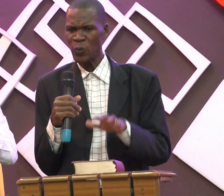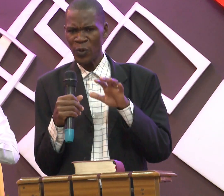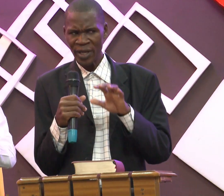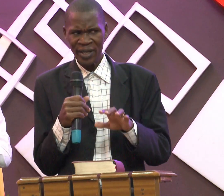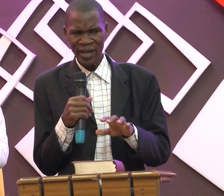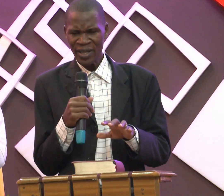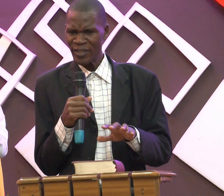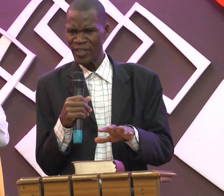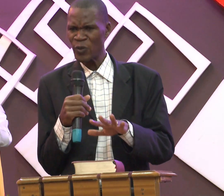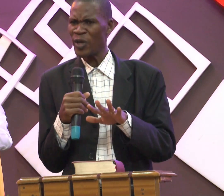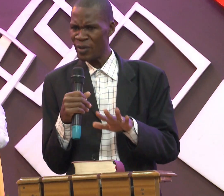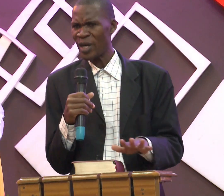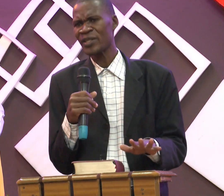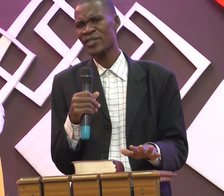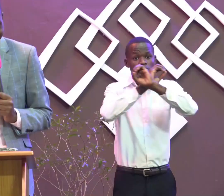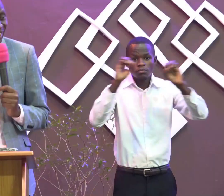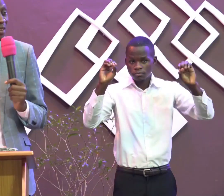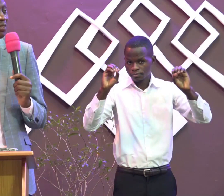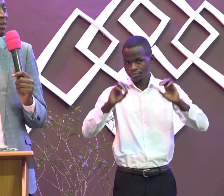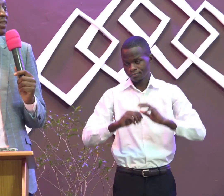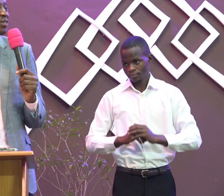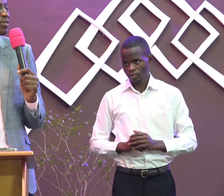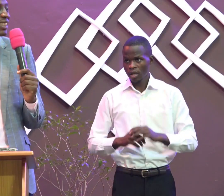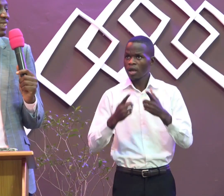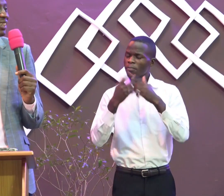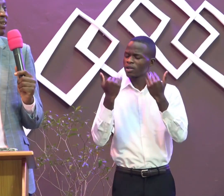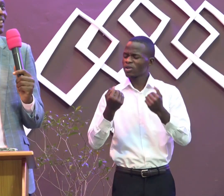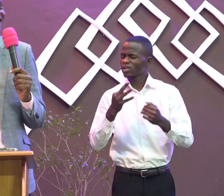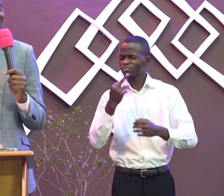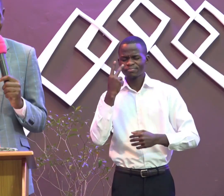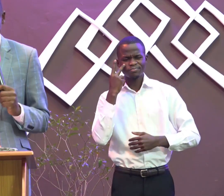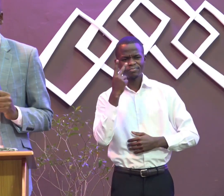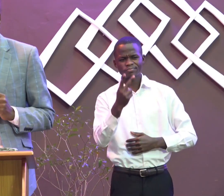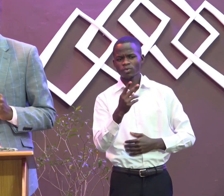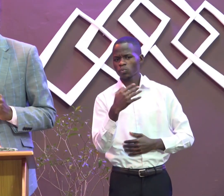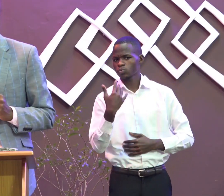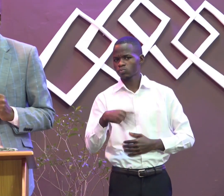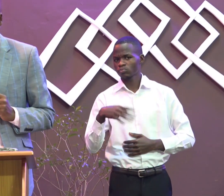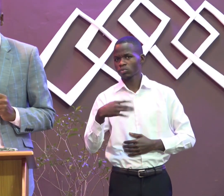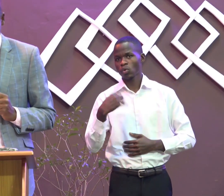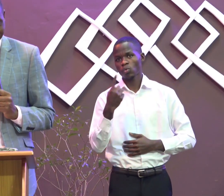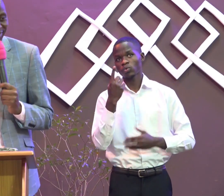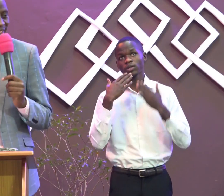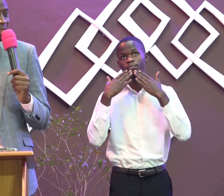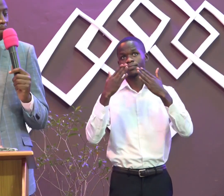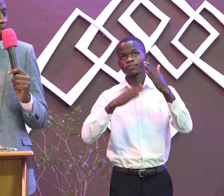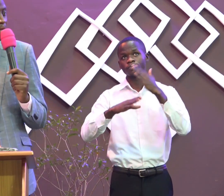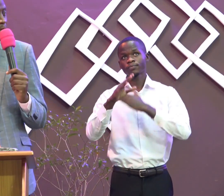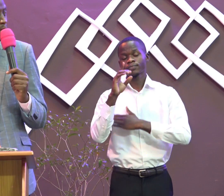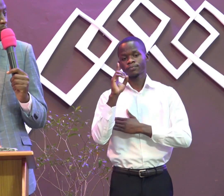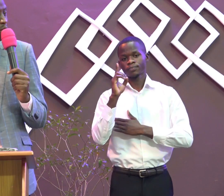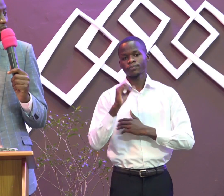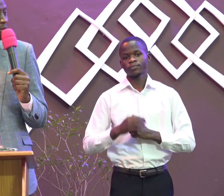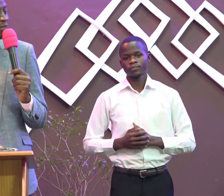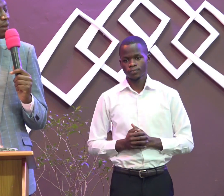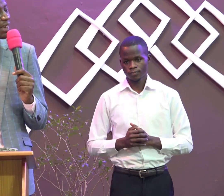We sprayed against these bedbugs. But when we look at where we are now, we thank